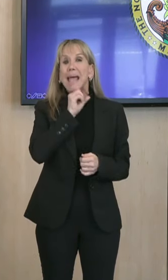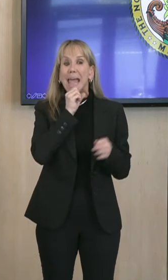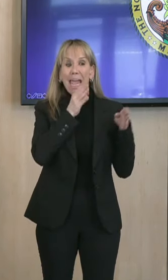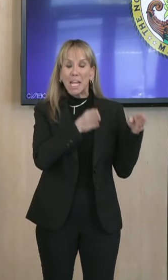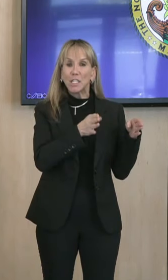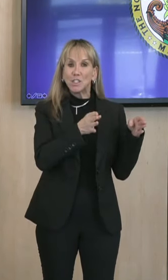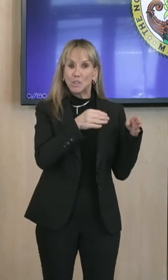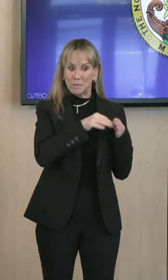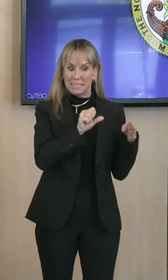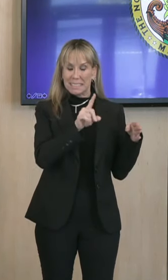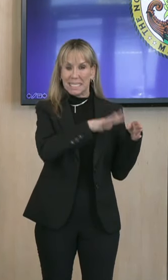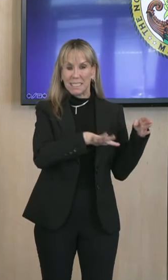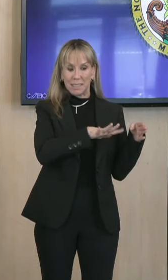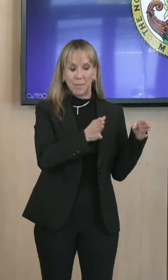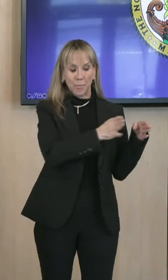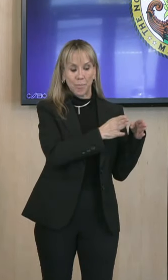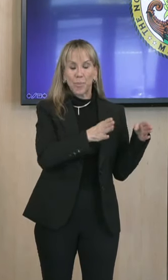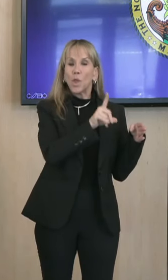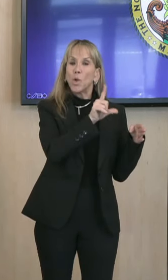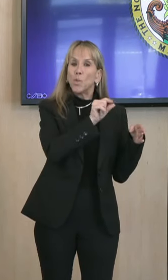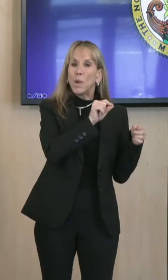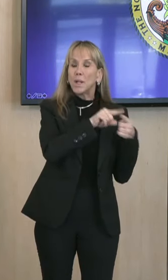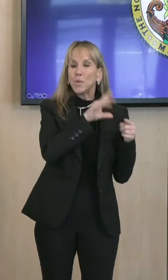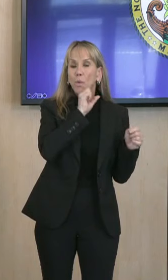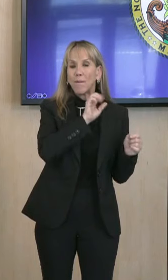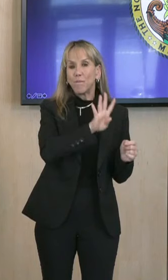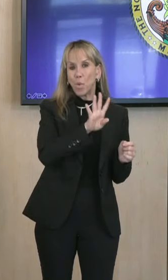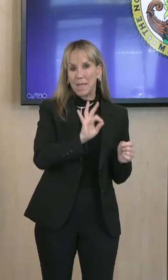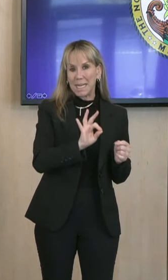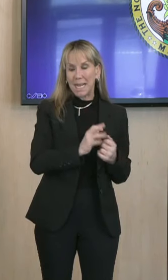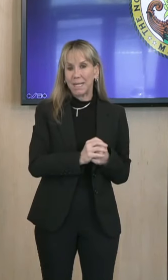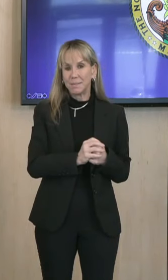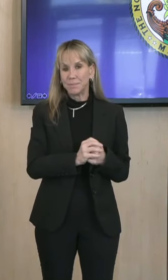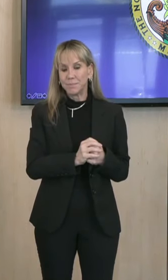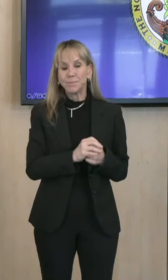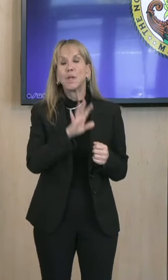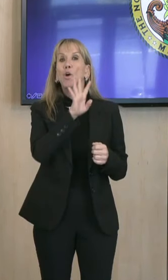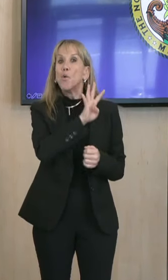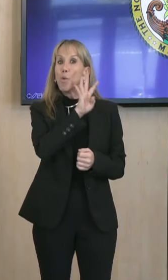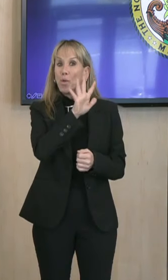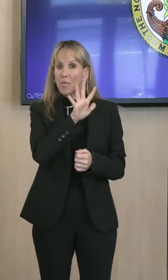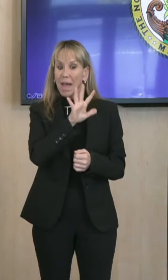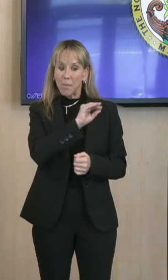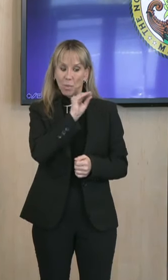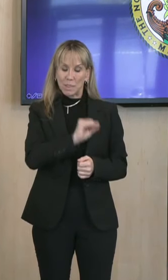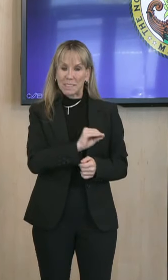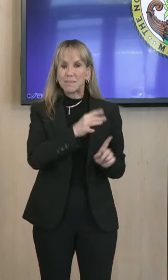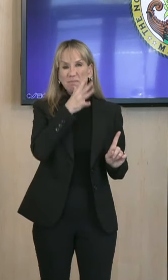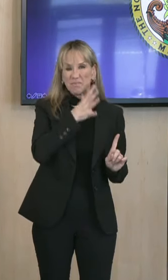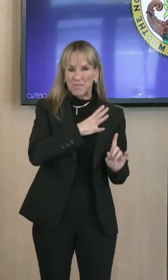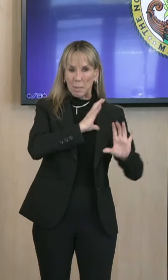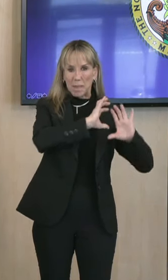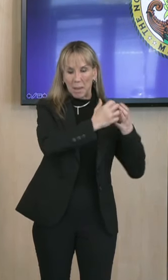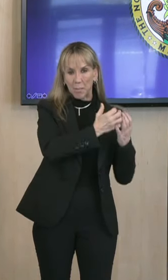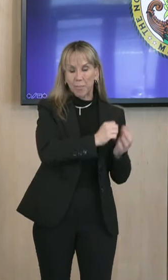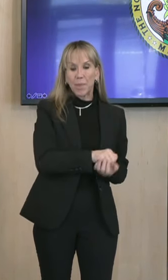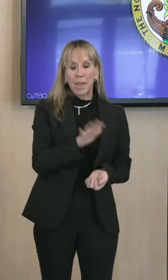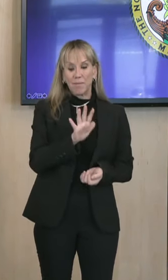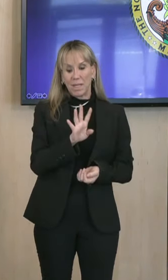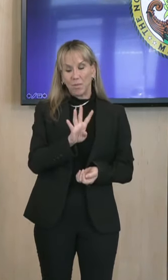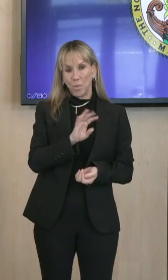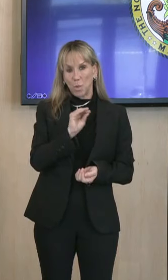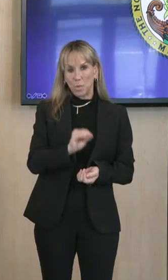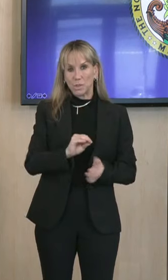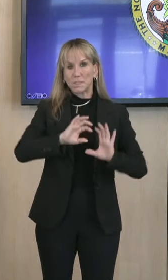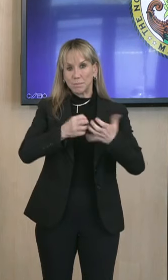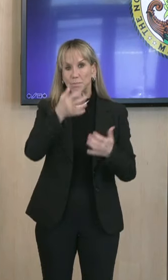of 20 to 49. Gender breakdown, 45% are female, 54%